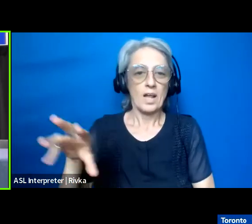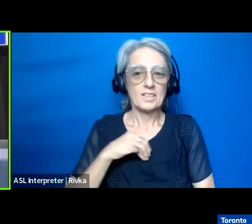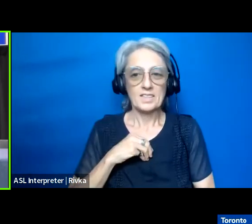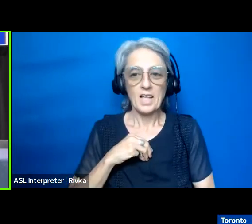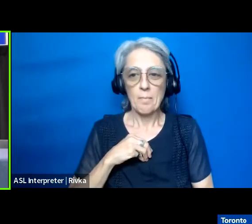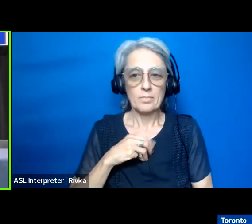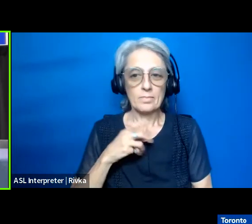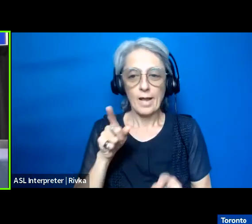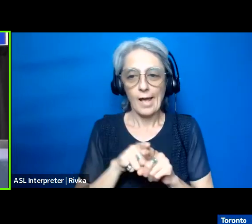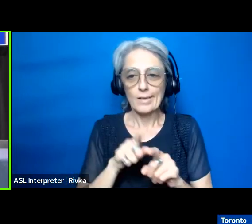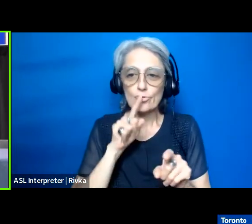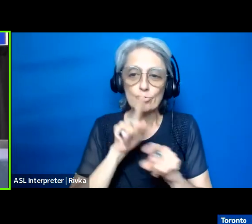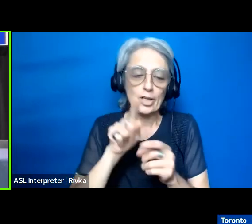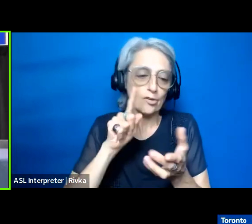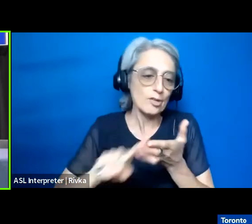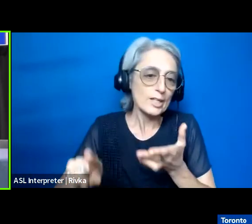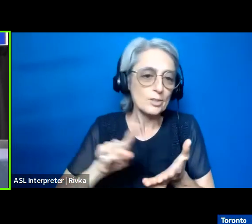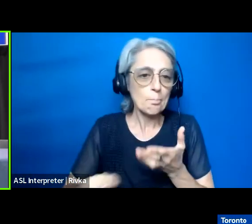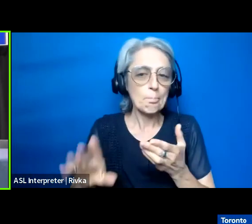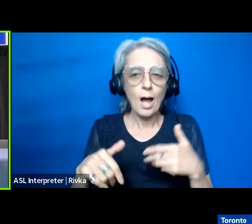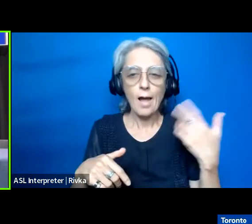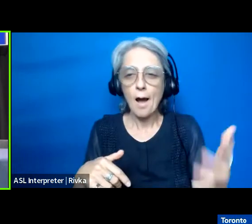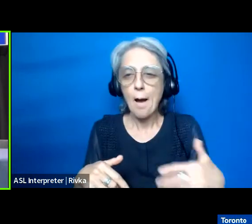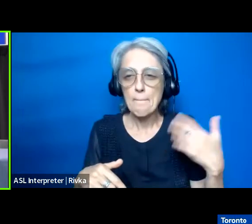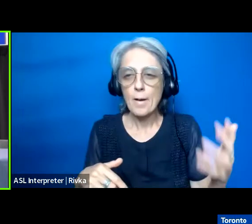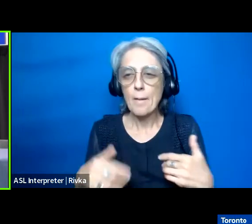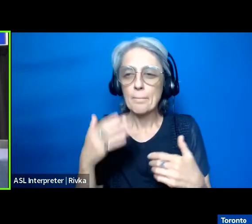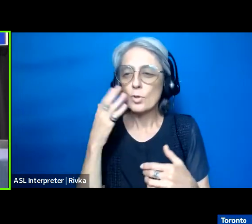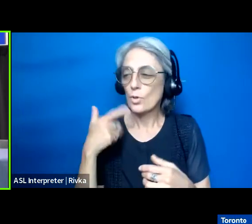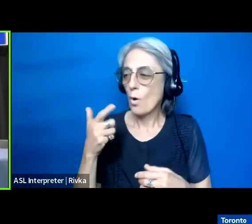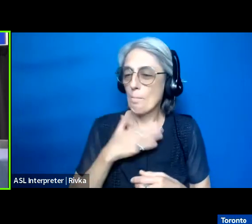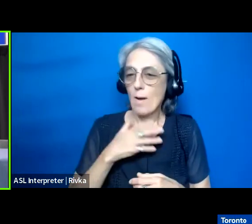my faculty. But once I did,